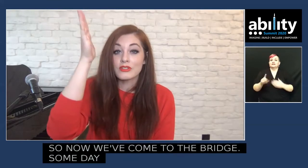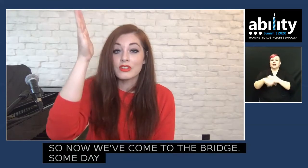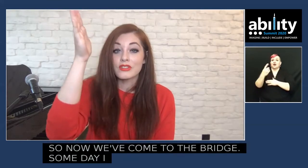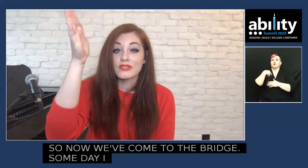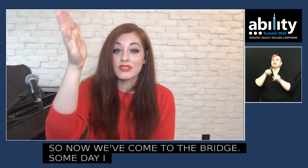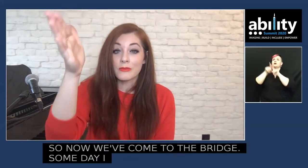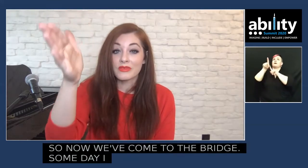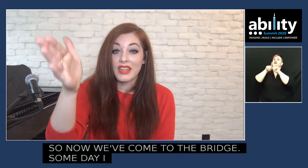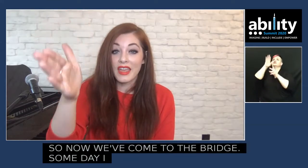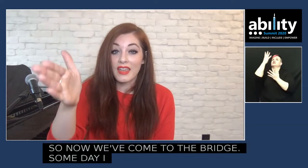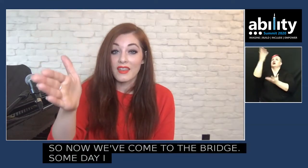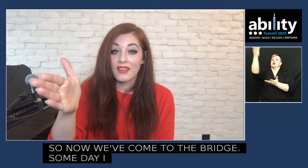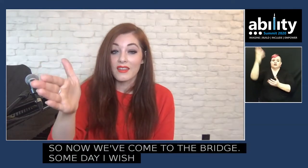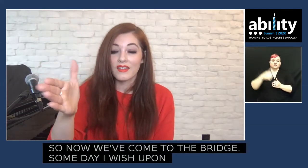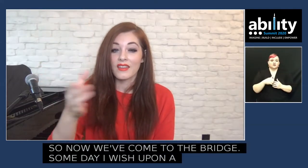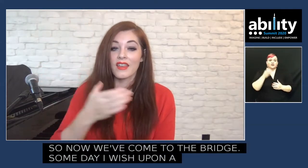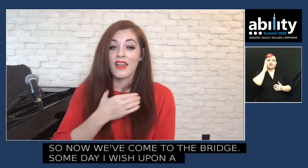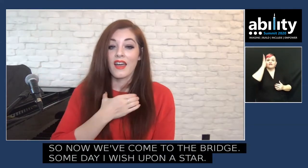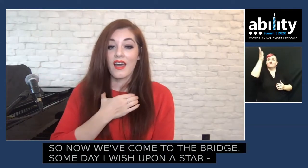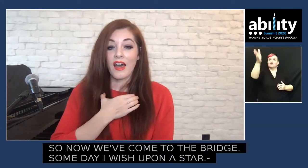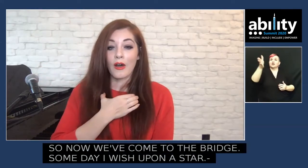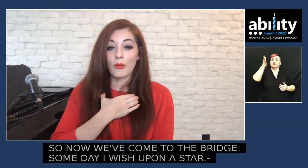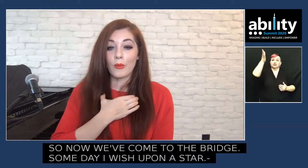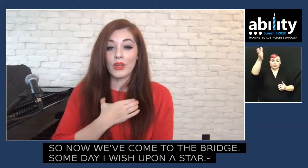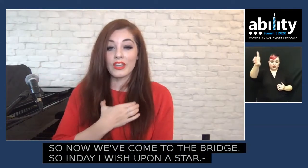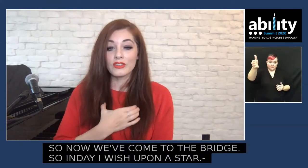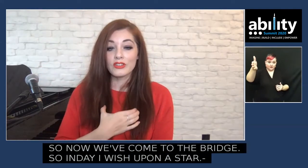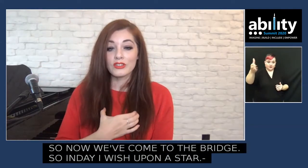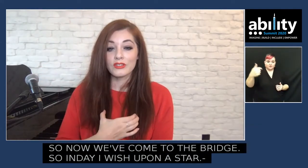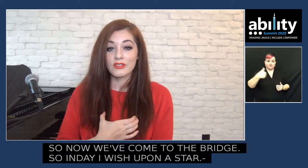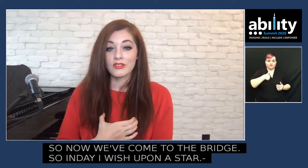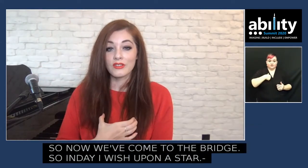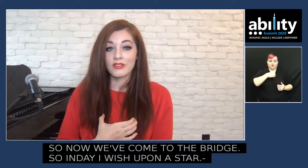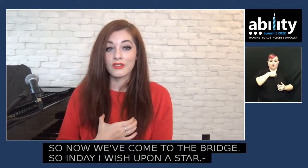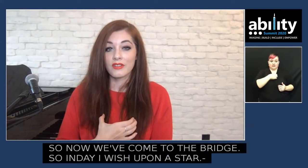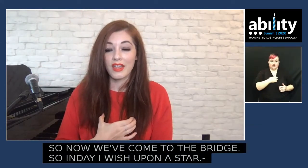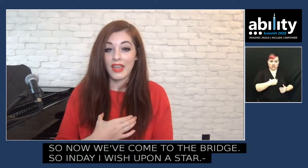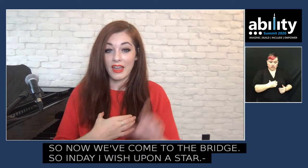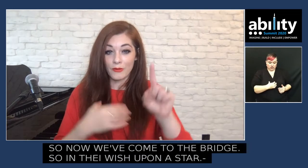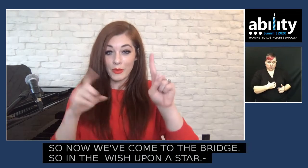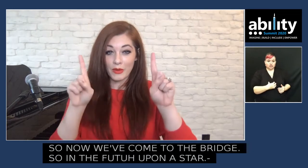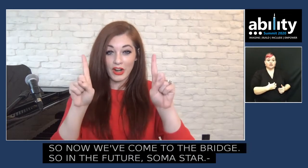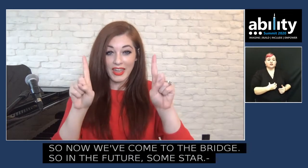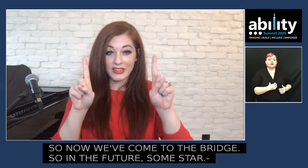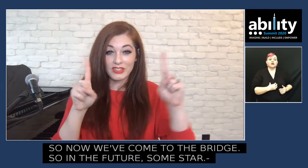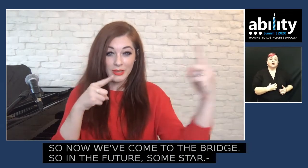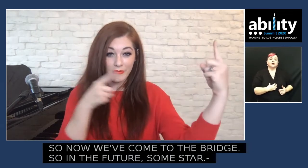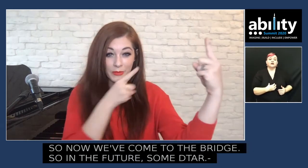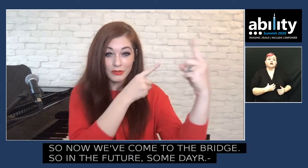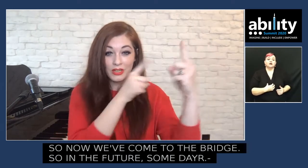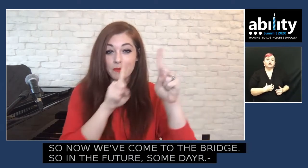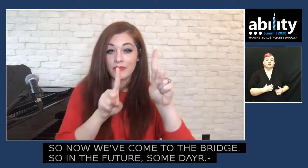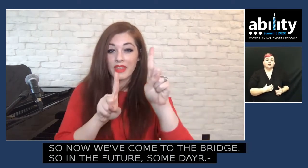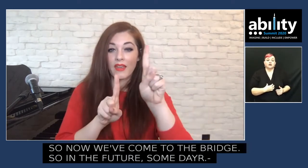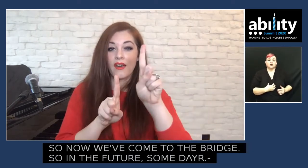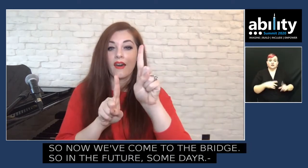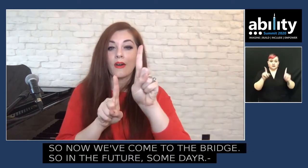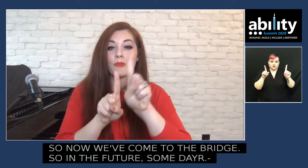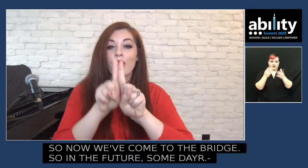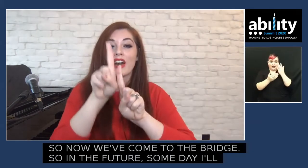in the future, someday I'll wish, and remember our handshake from the